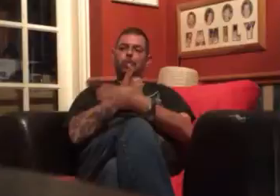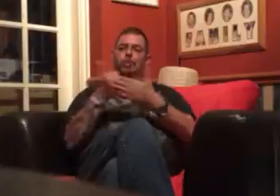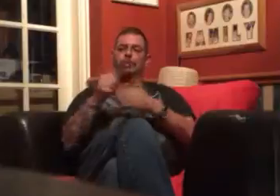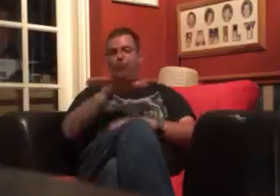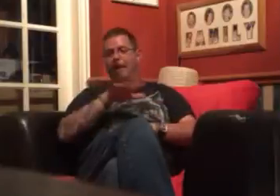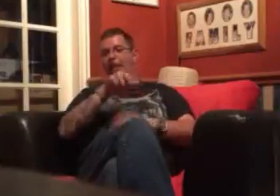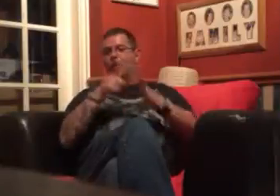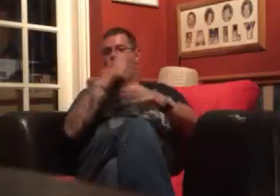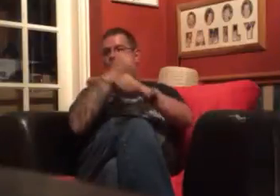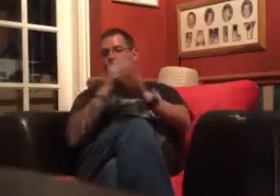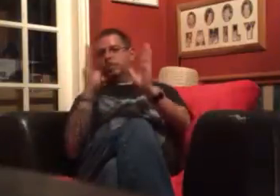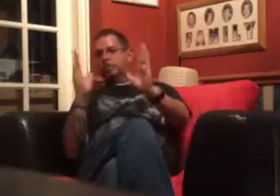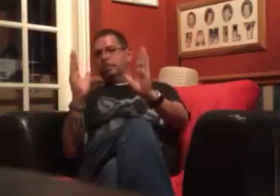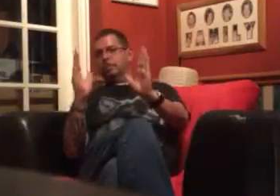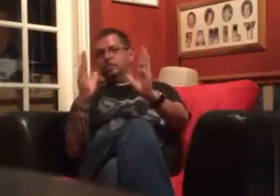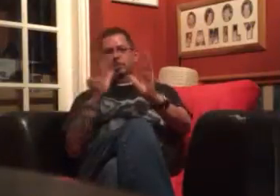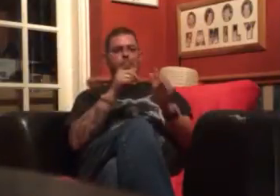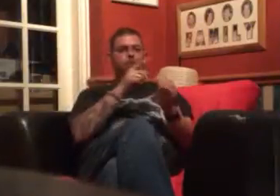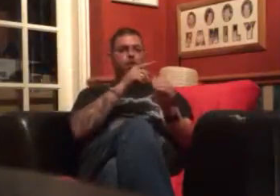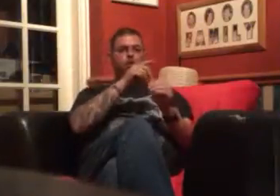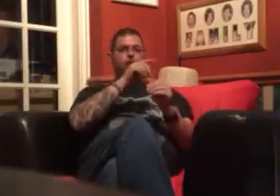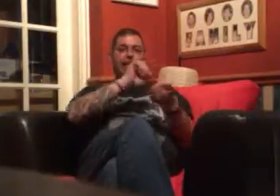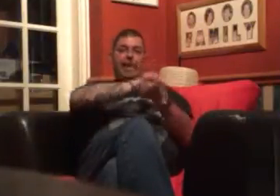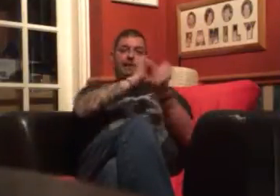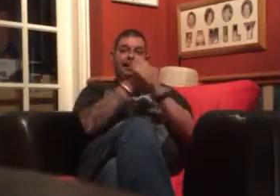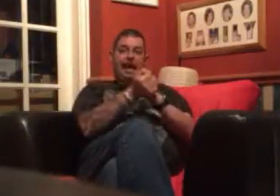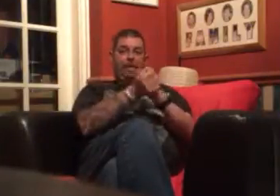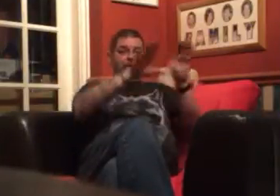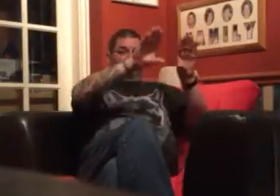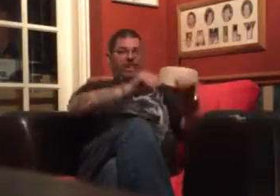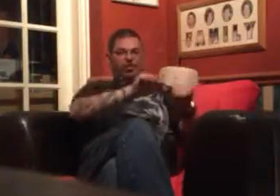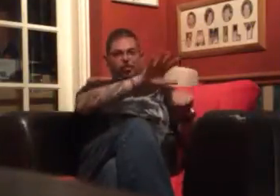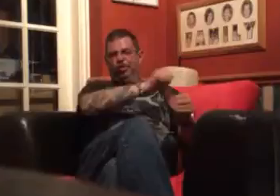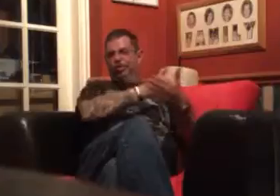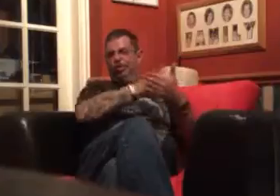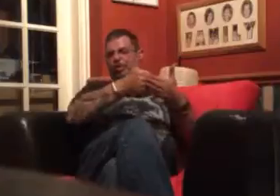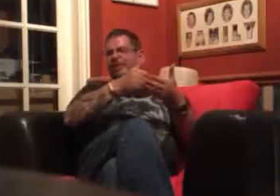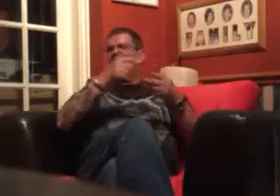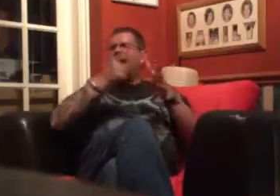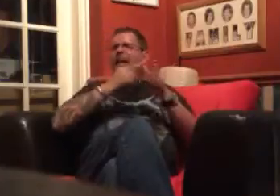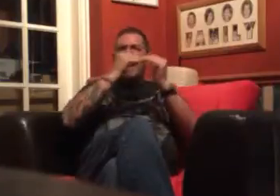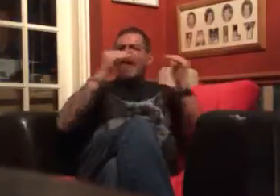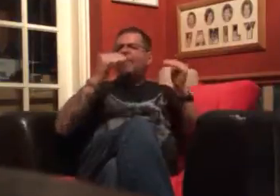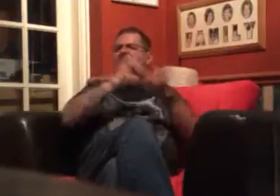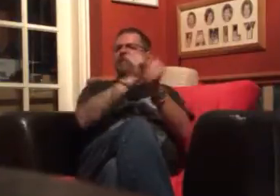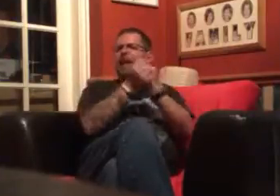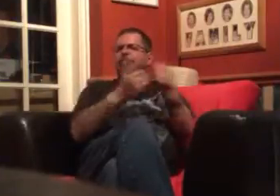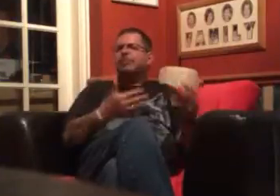So clearing usually happens around August time. So the exams finish, usually, the